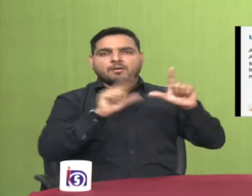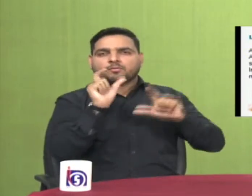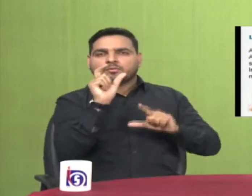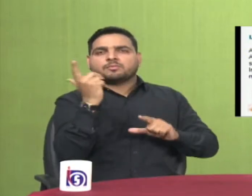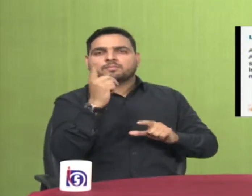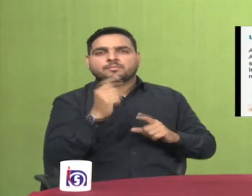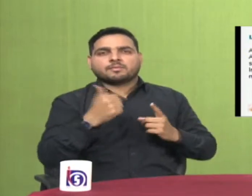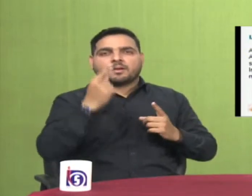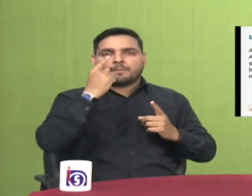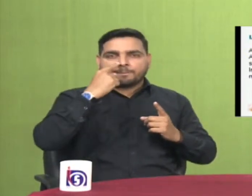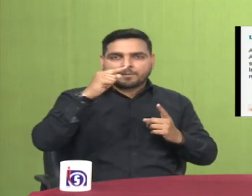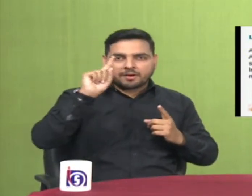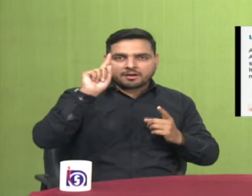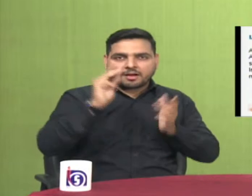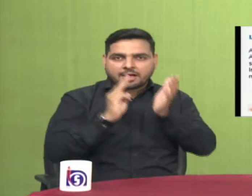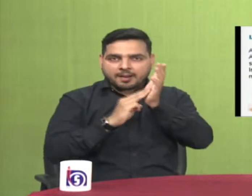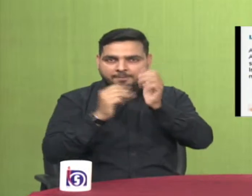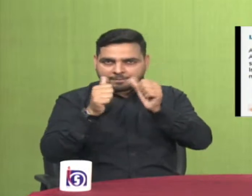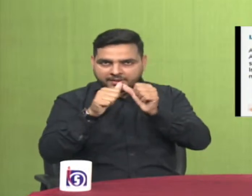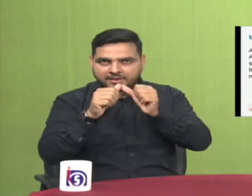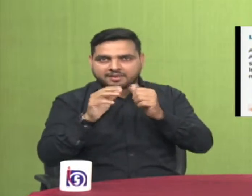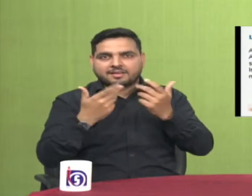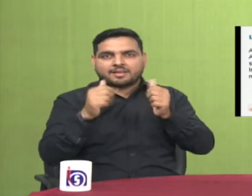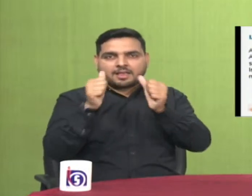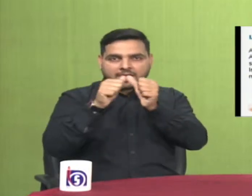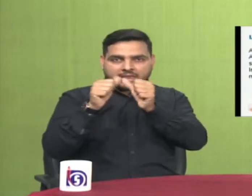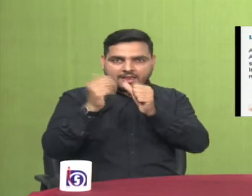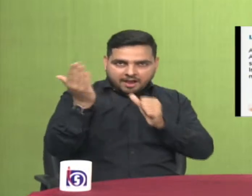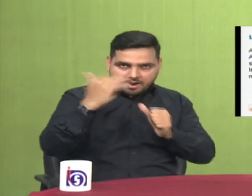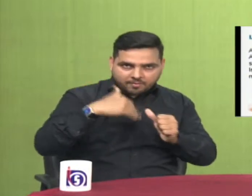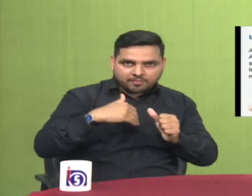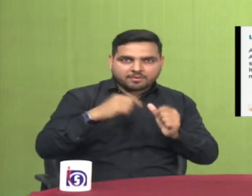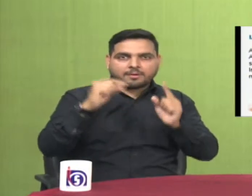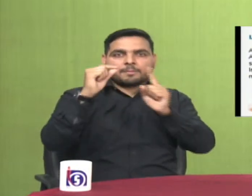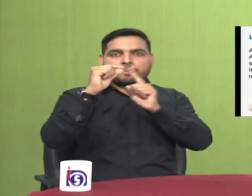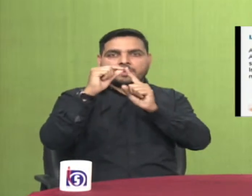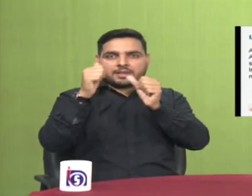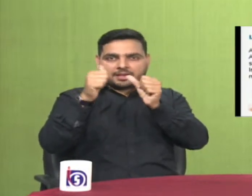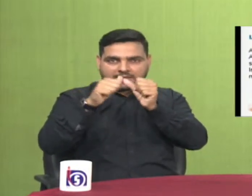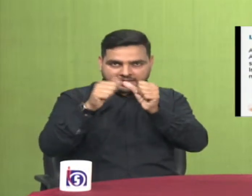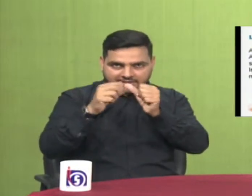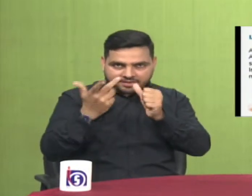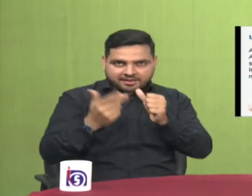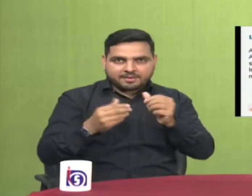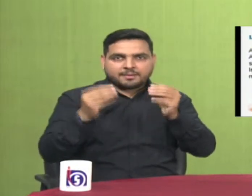example, ma, a, pa, ba, etc.,